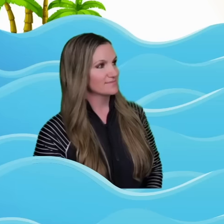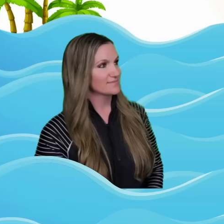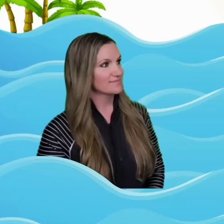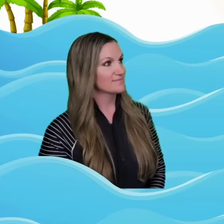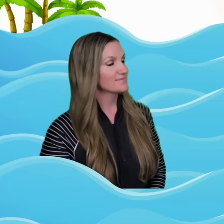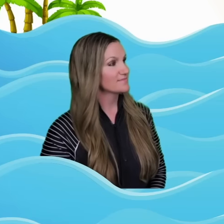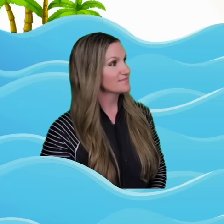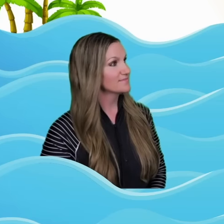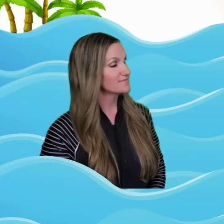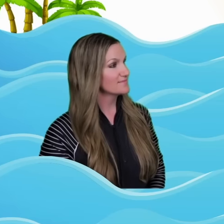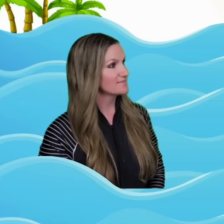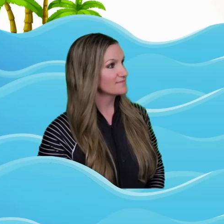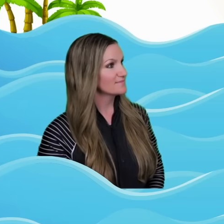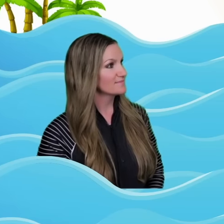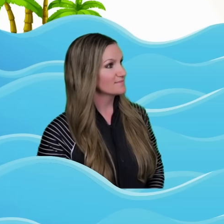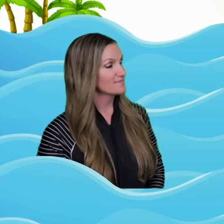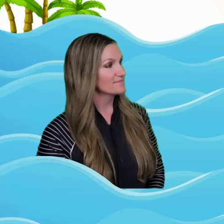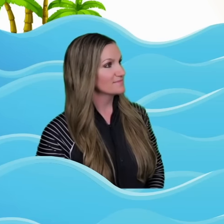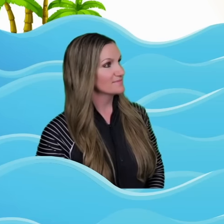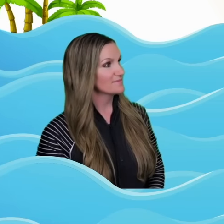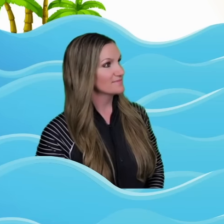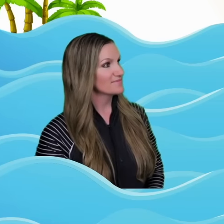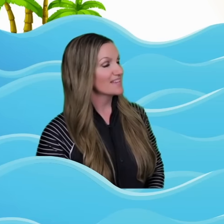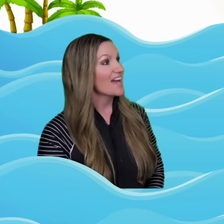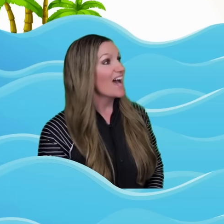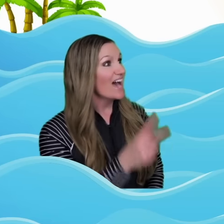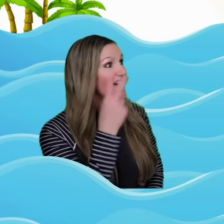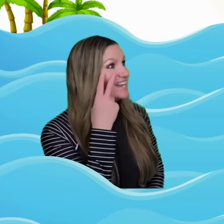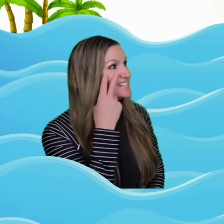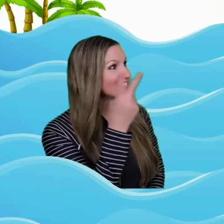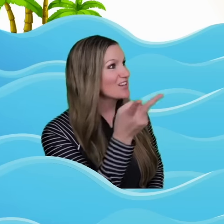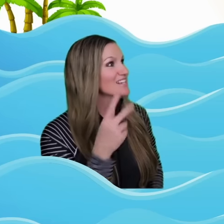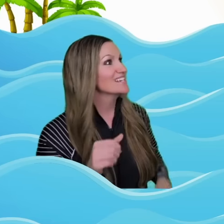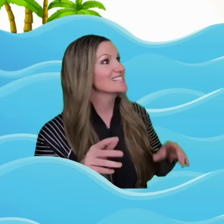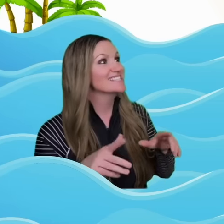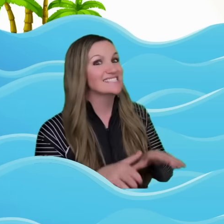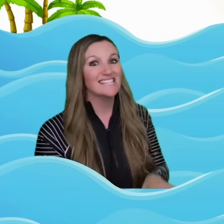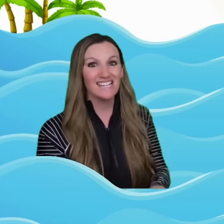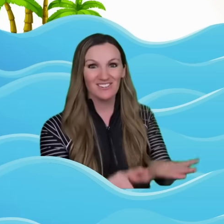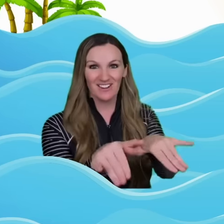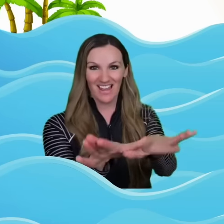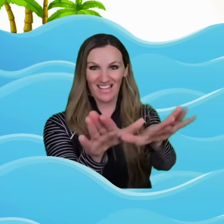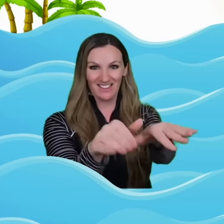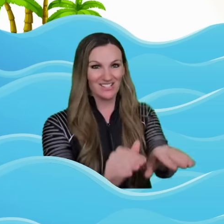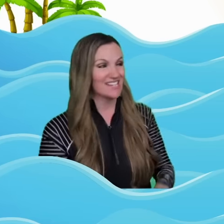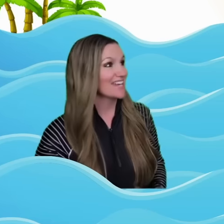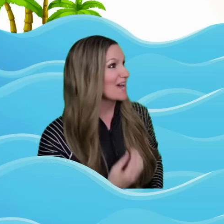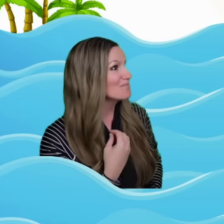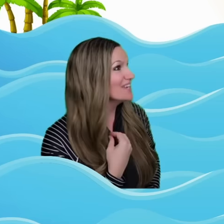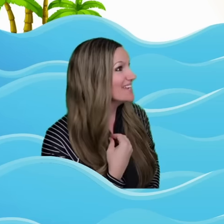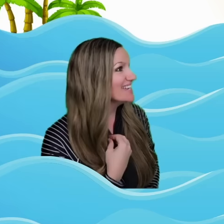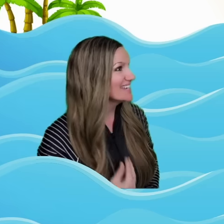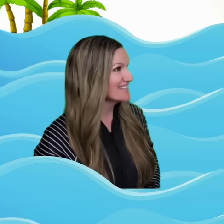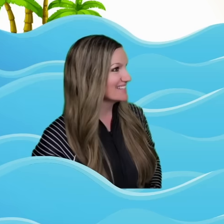Hey, Miss Magic, what did you see? I saw a stingray looking at me. You saw